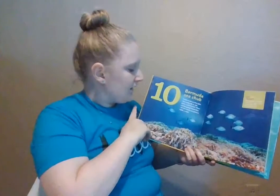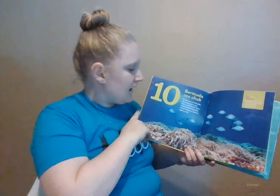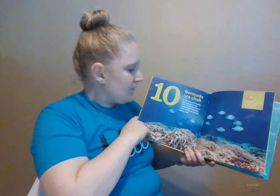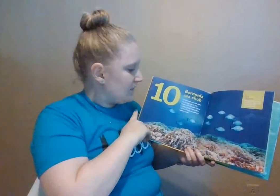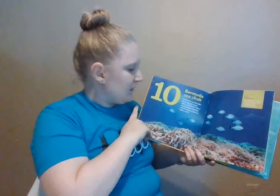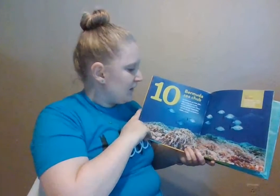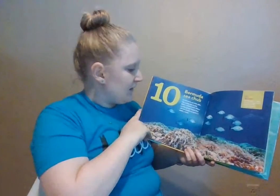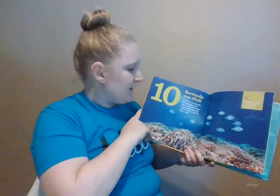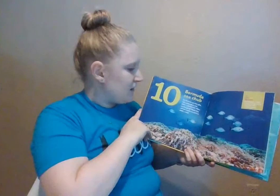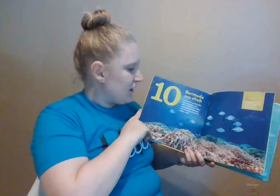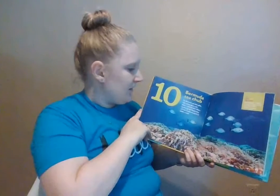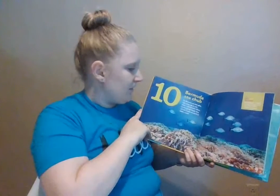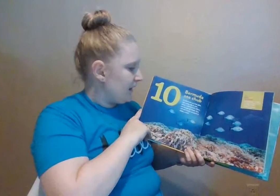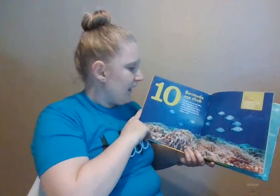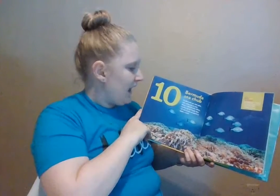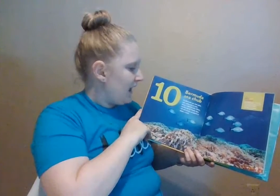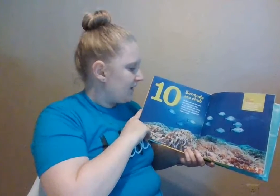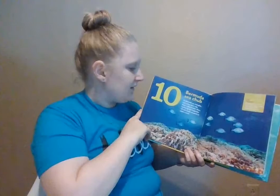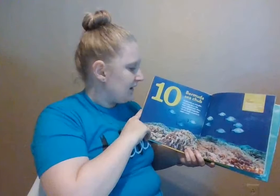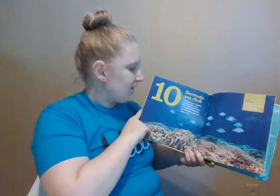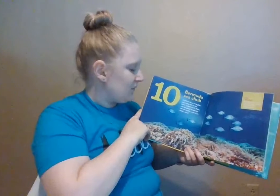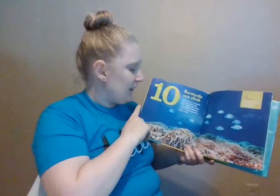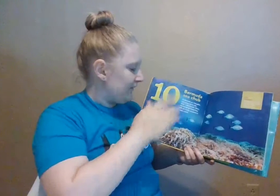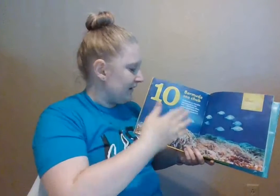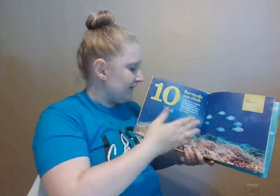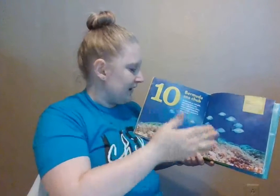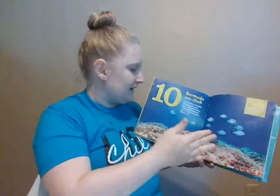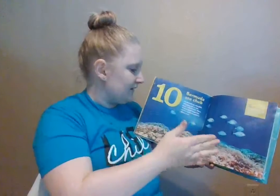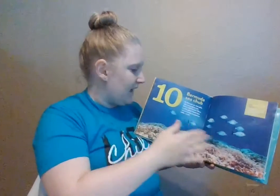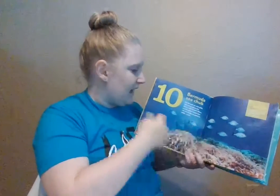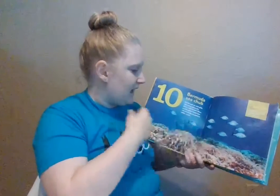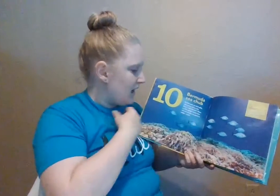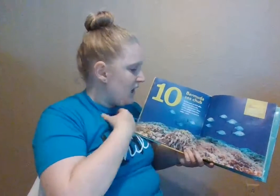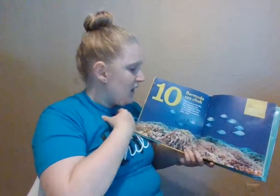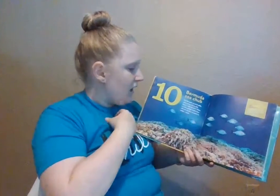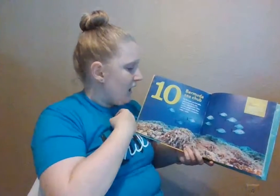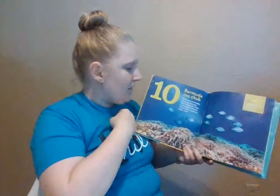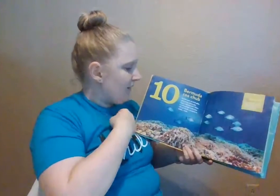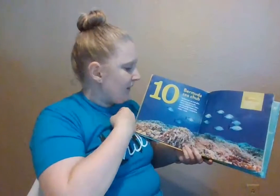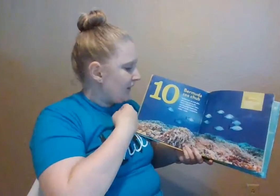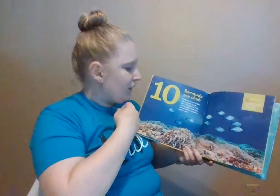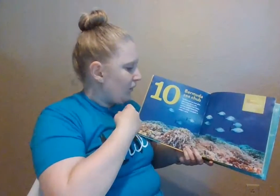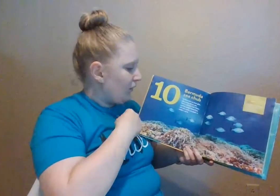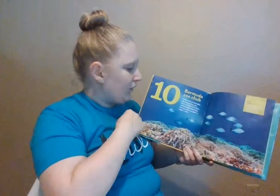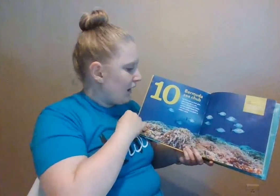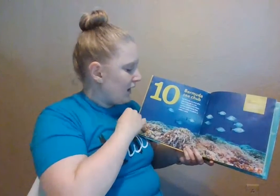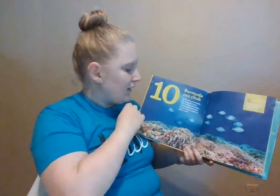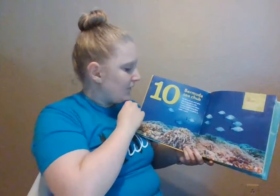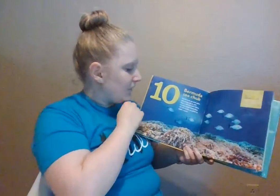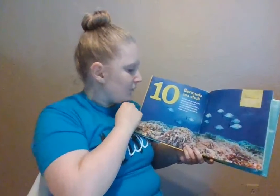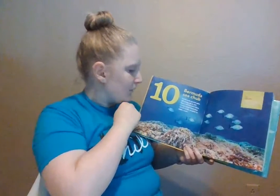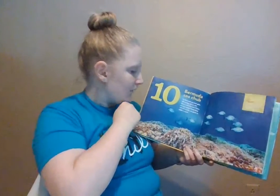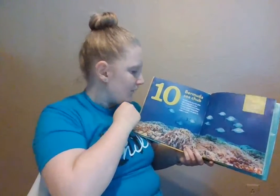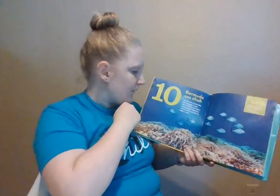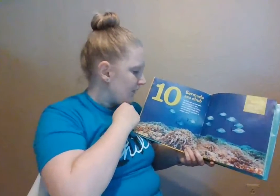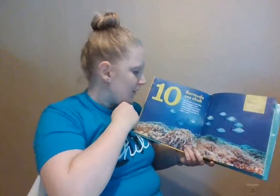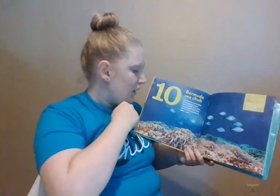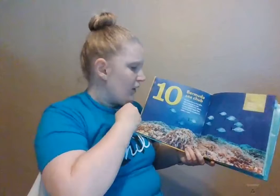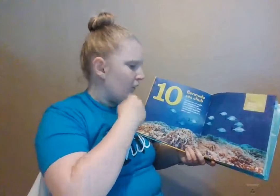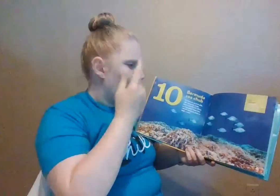10 Bermuda sea chub glide, tails waving side to side, above a colorful reef. Where